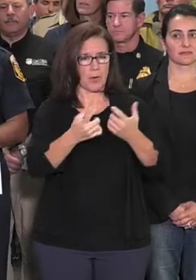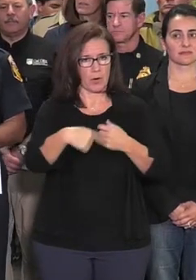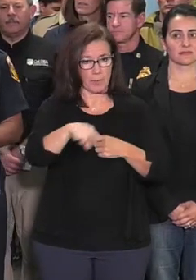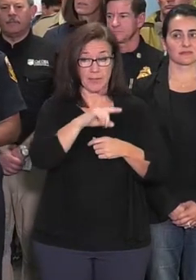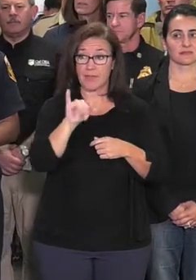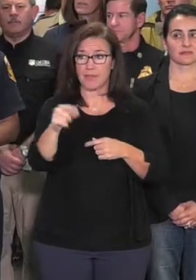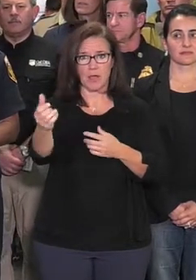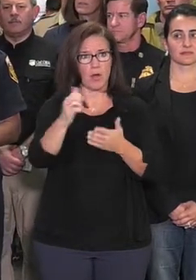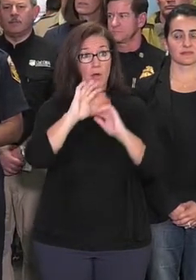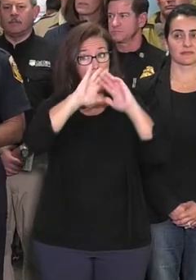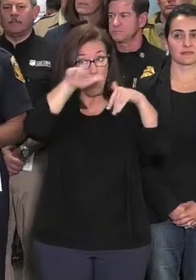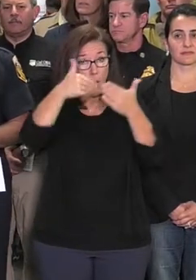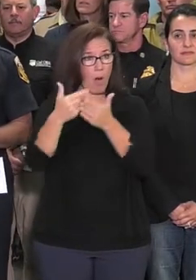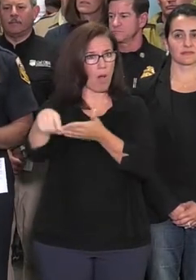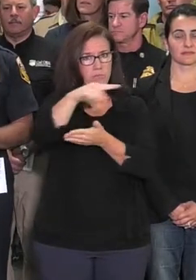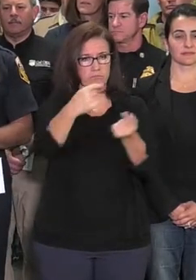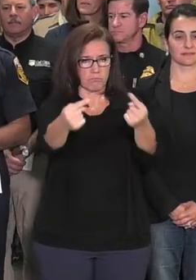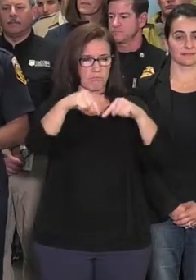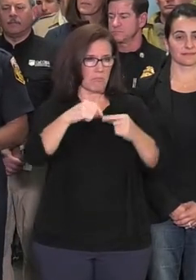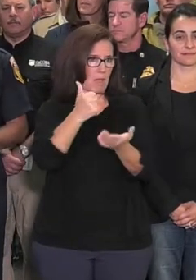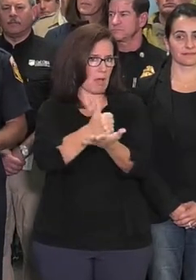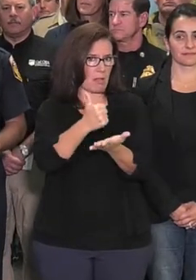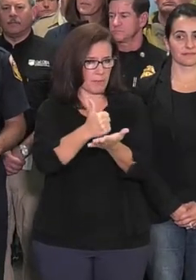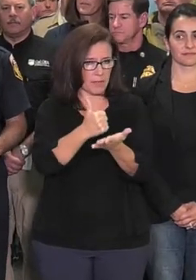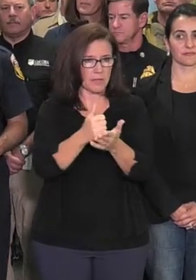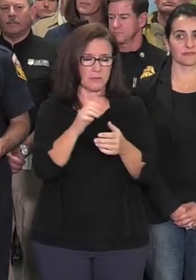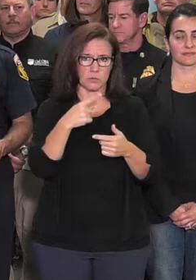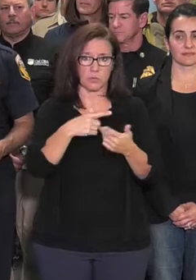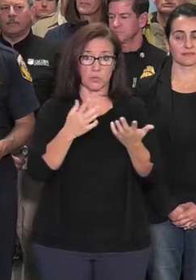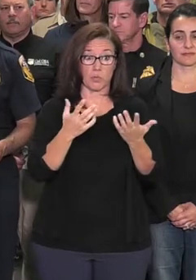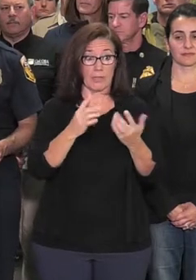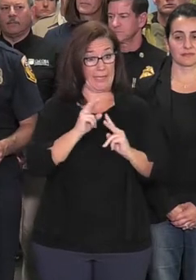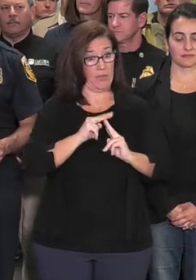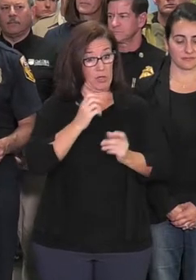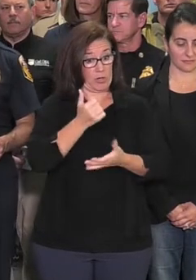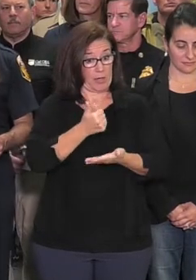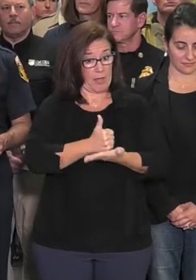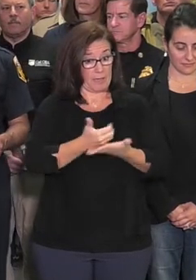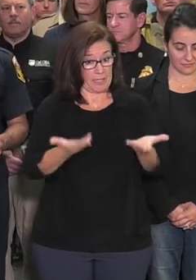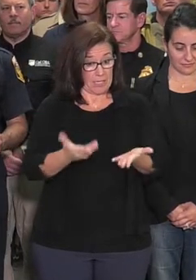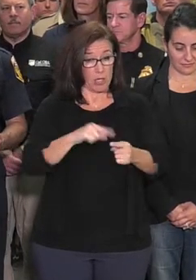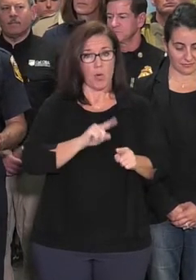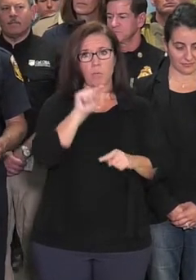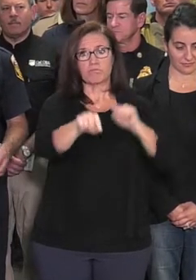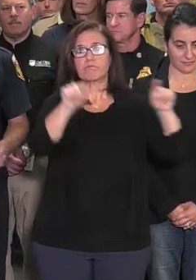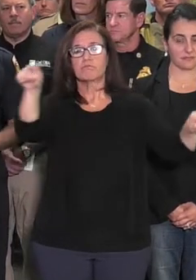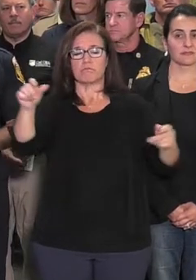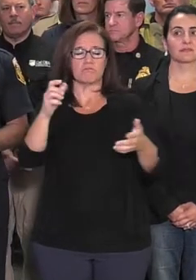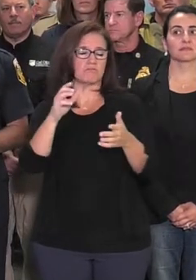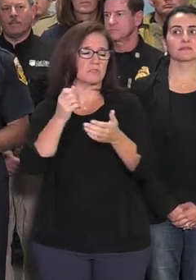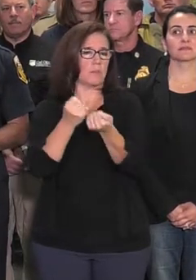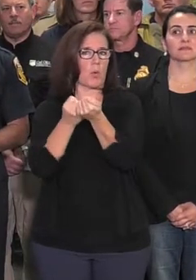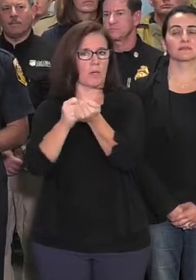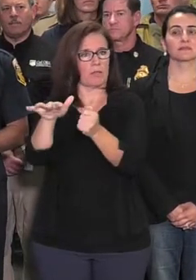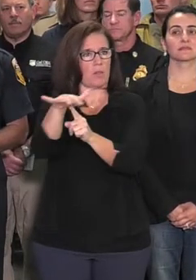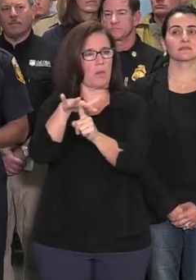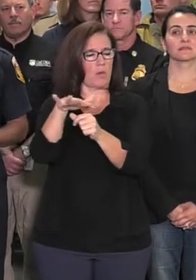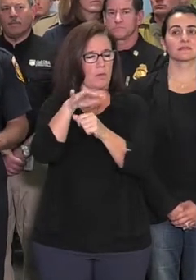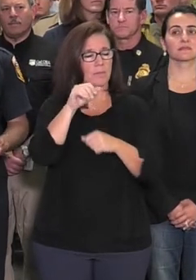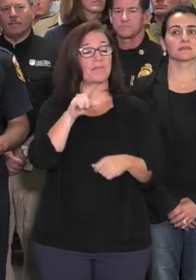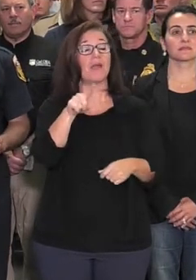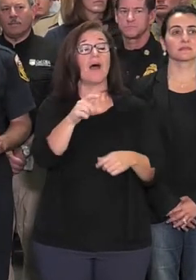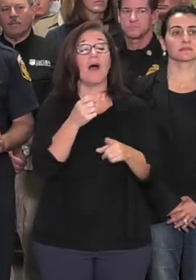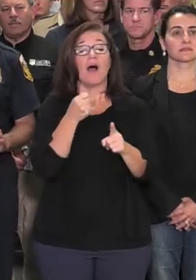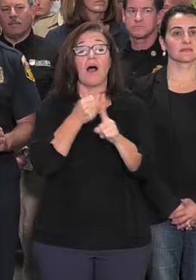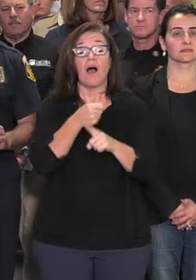stations across the state to attack those new fires that start. But we continue to make progress. The Lilac Fire in San Diego